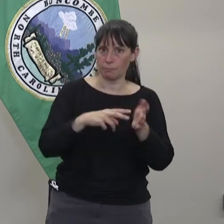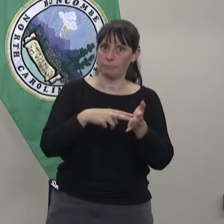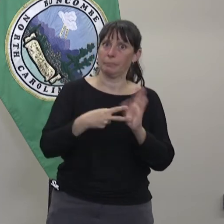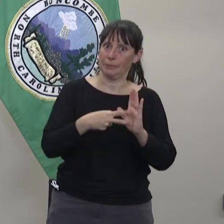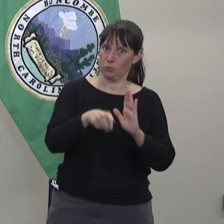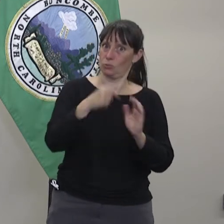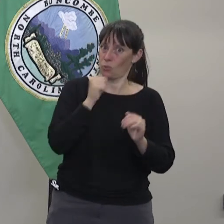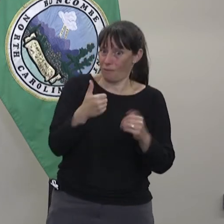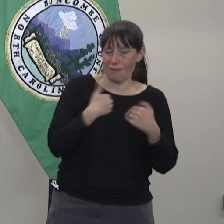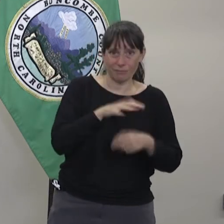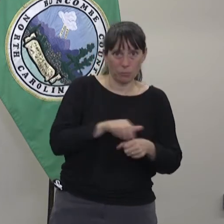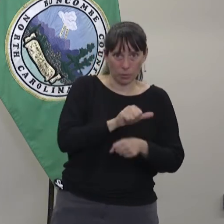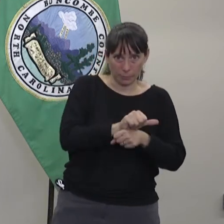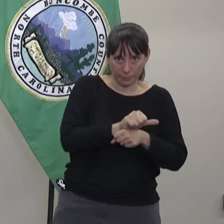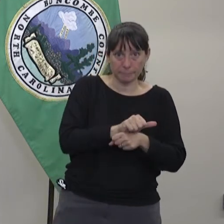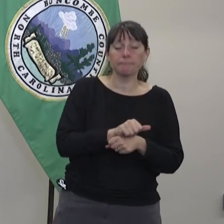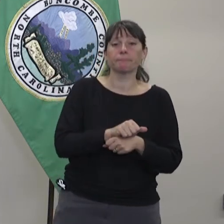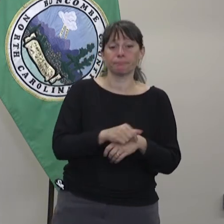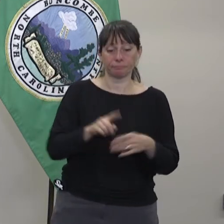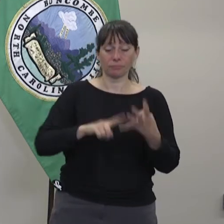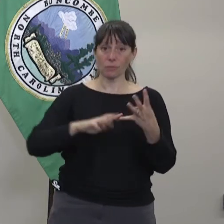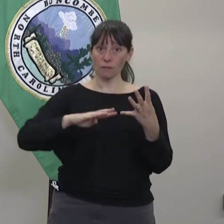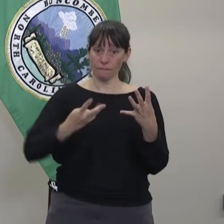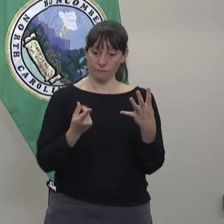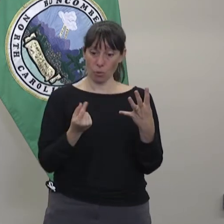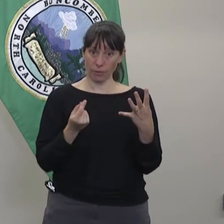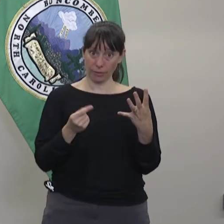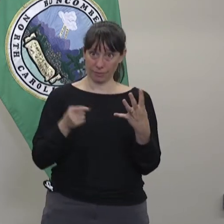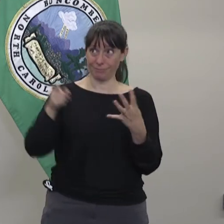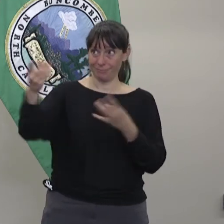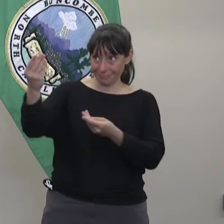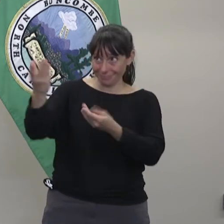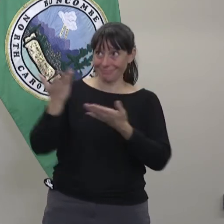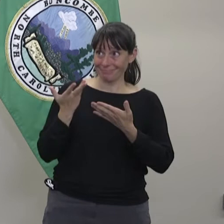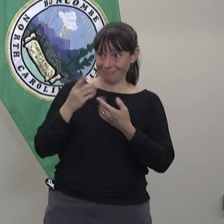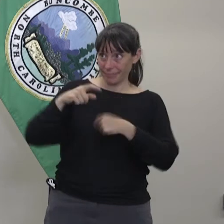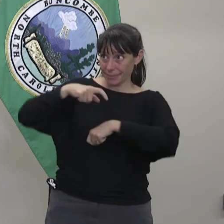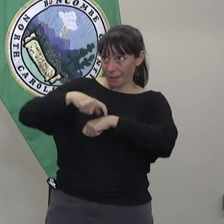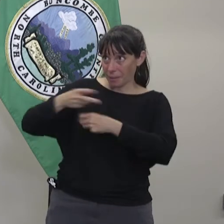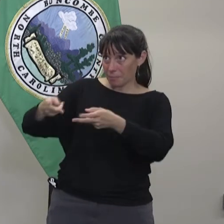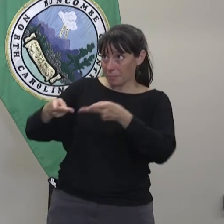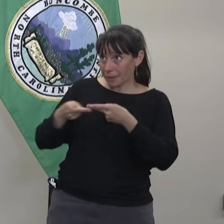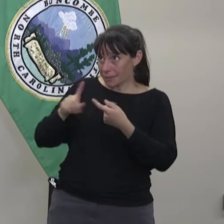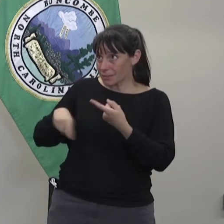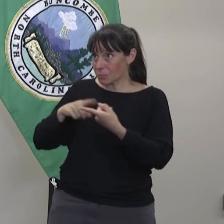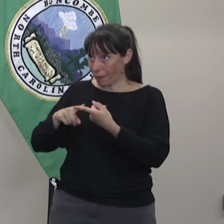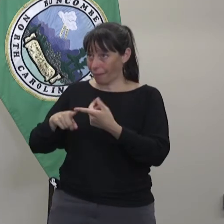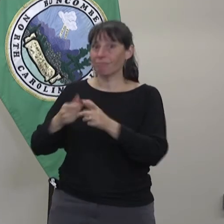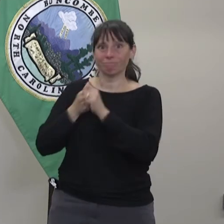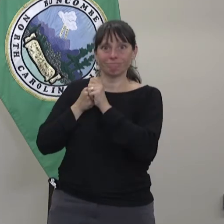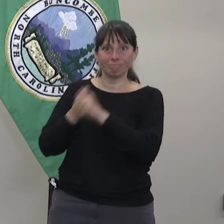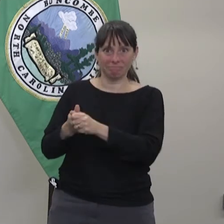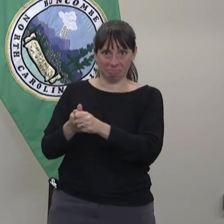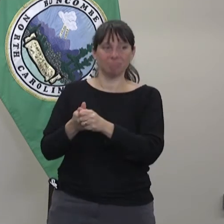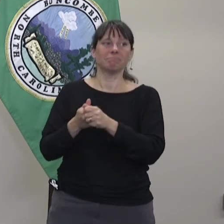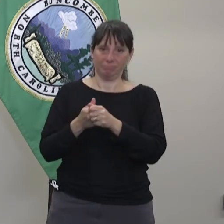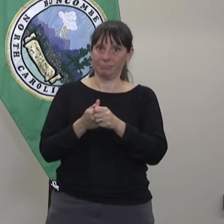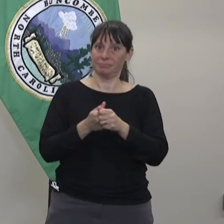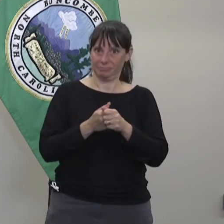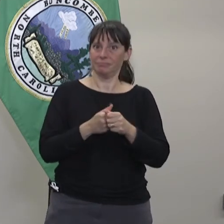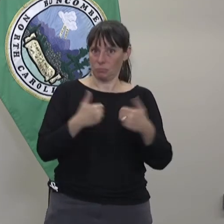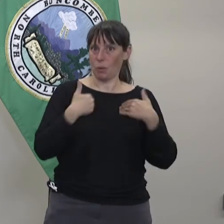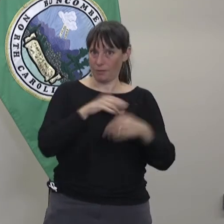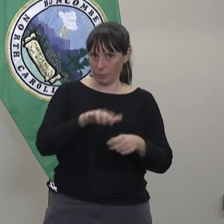Just a reminder, our community testing sites are available on Sunday at AB Tech, Tuesdays at the Ingalls in